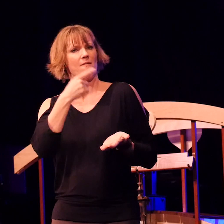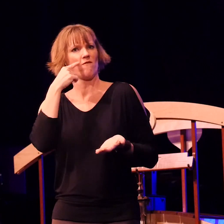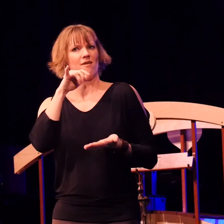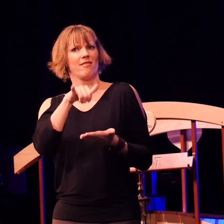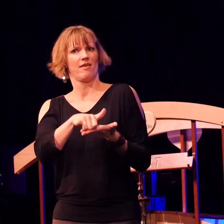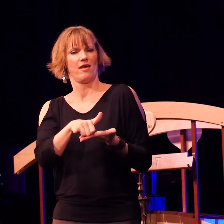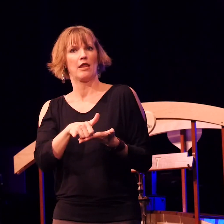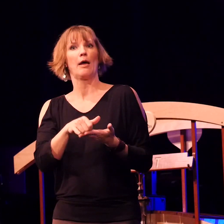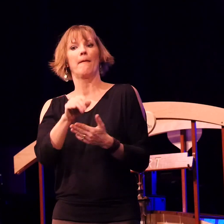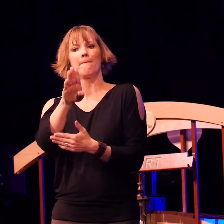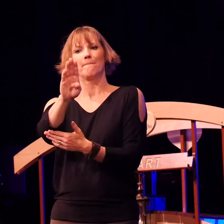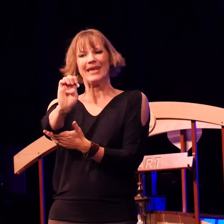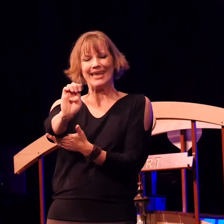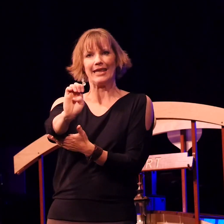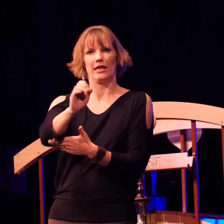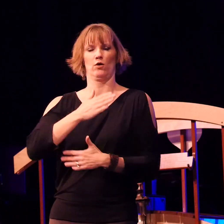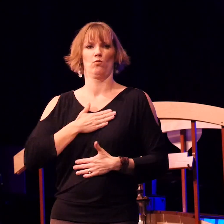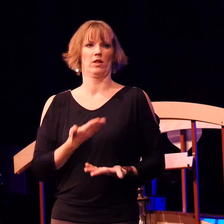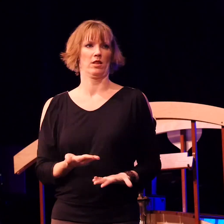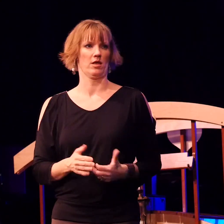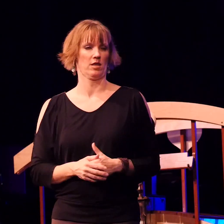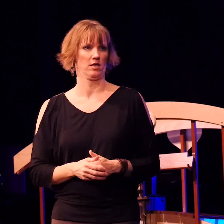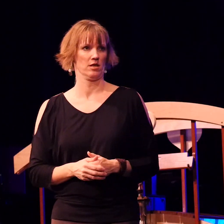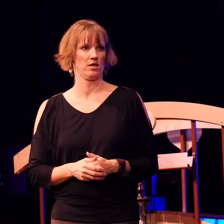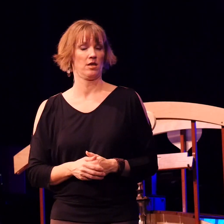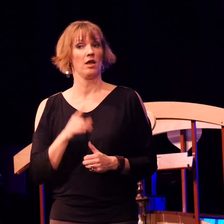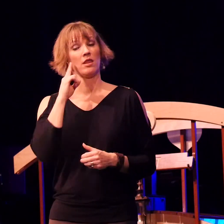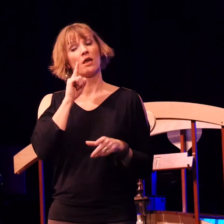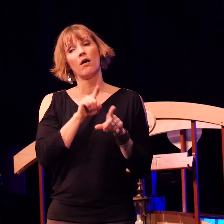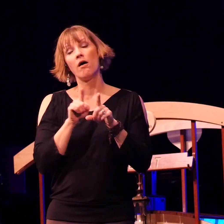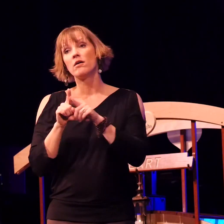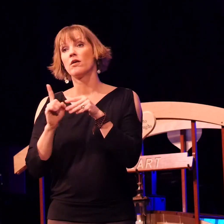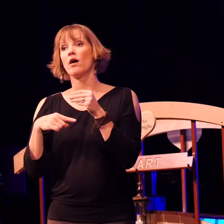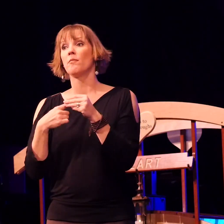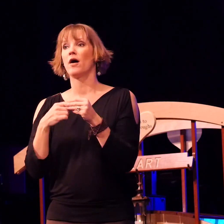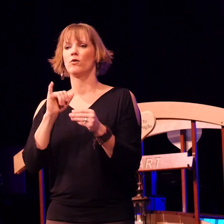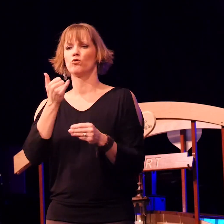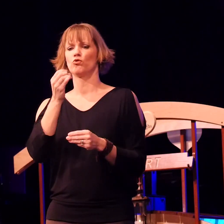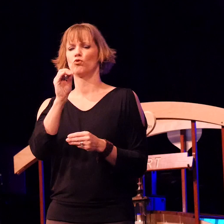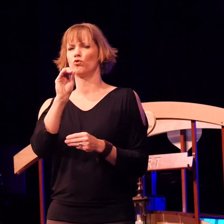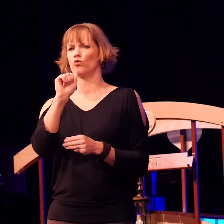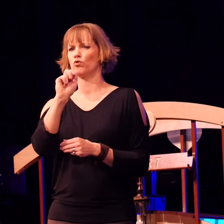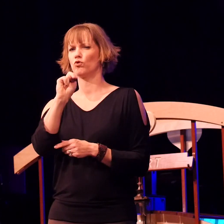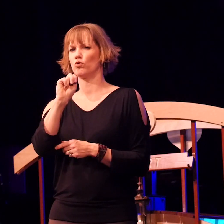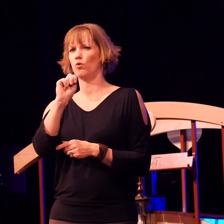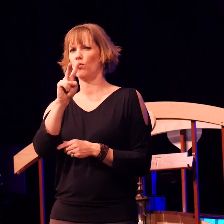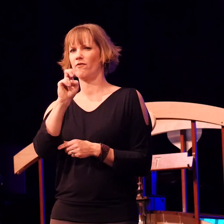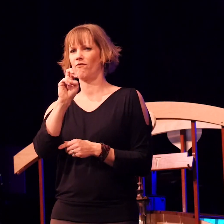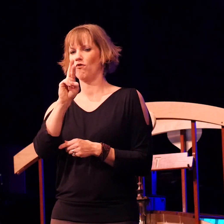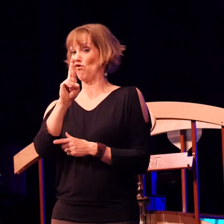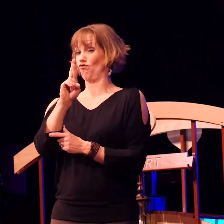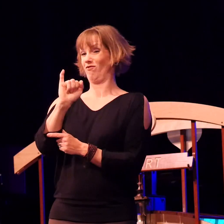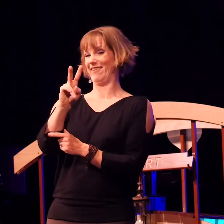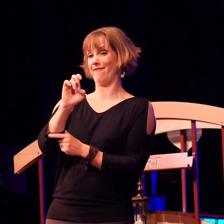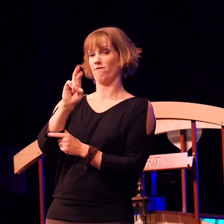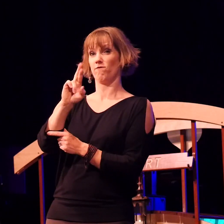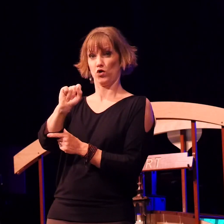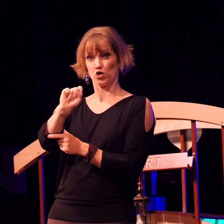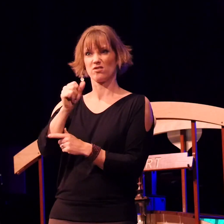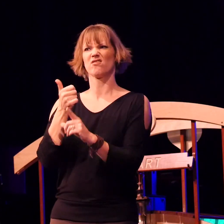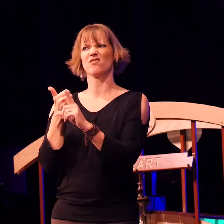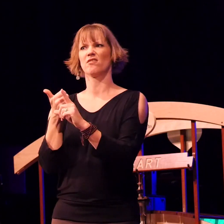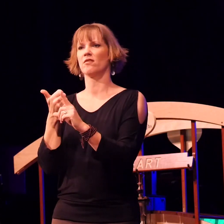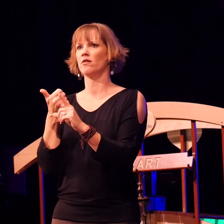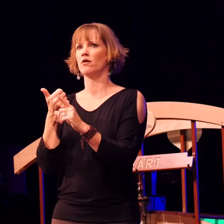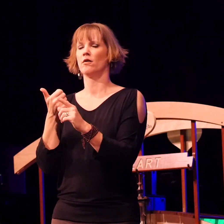be that willing. I'm thinking also of the great Joan Rivers. Remember her, the comedian Joan Rivers? She was turned